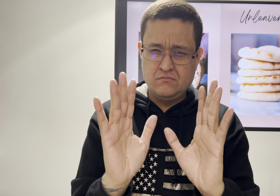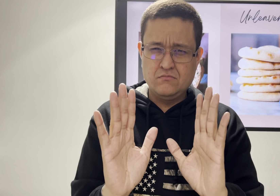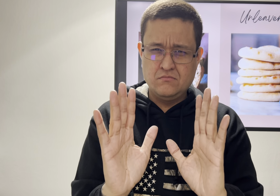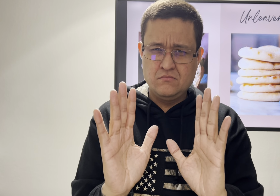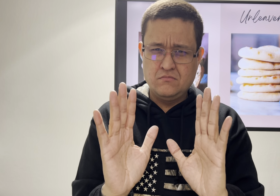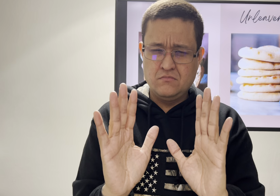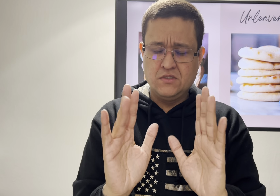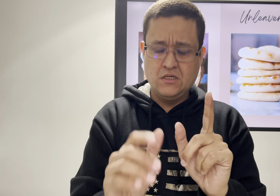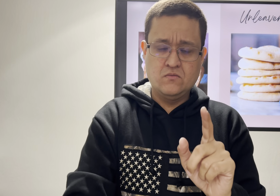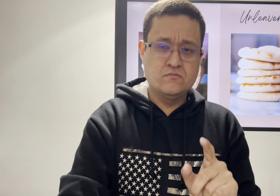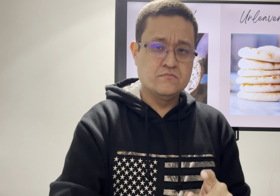perfect.